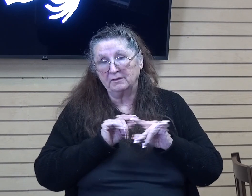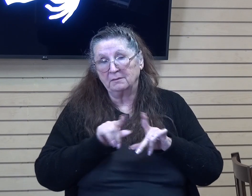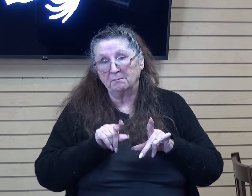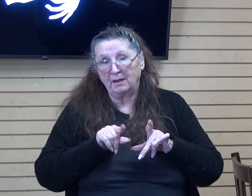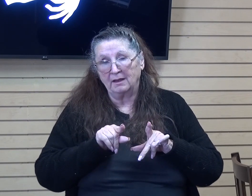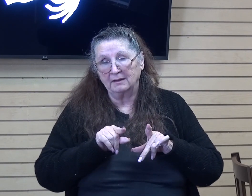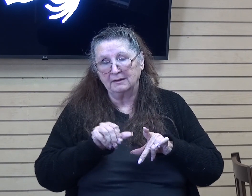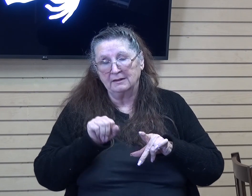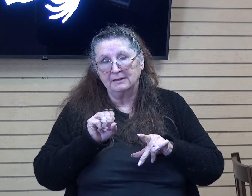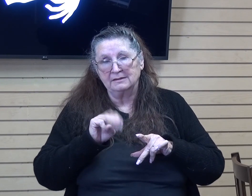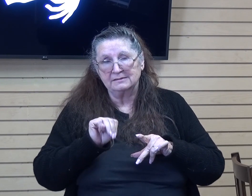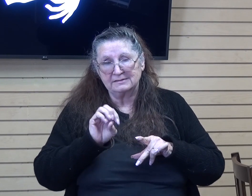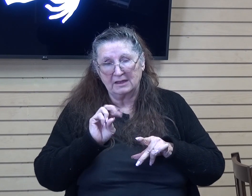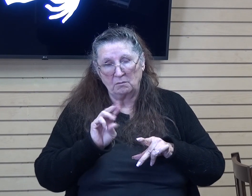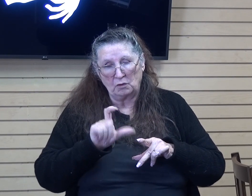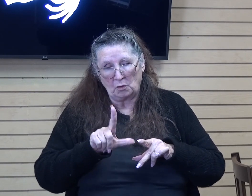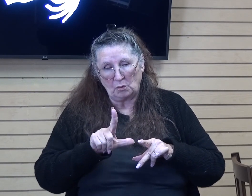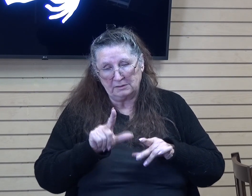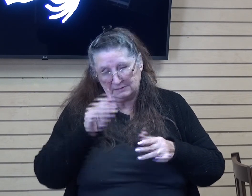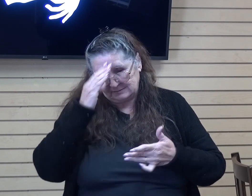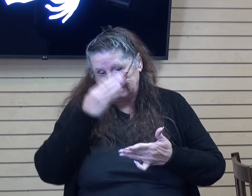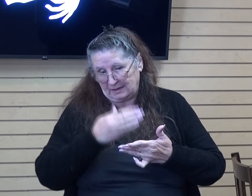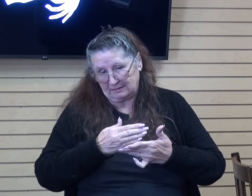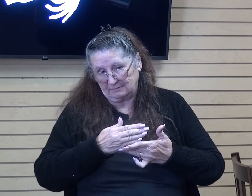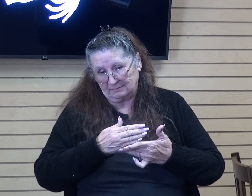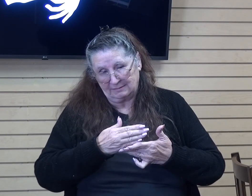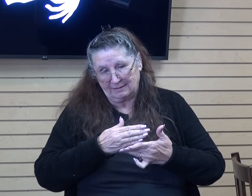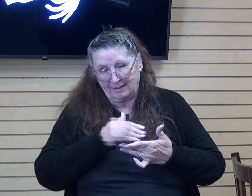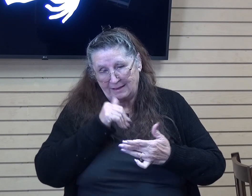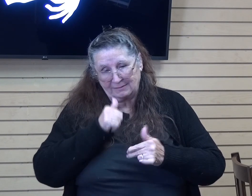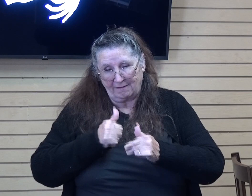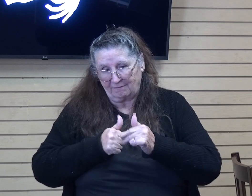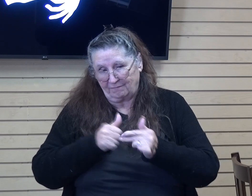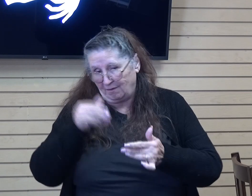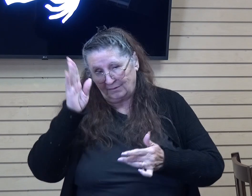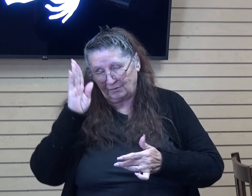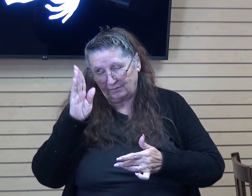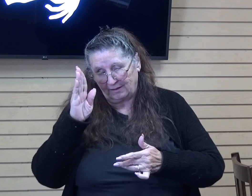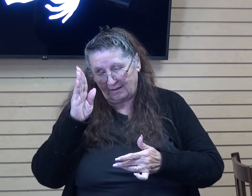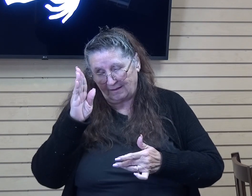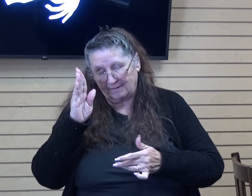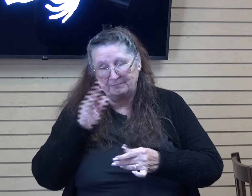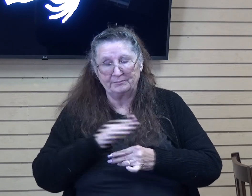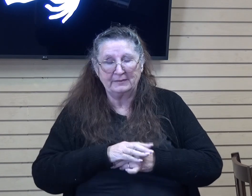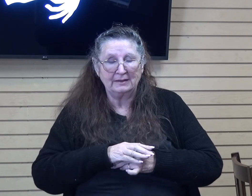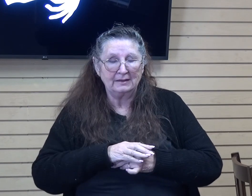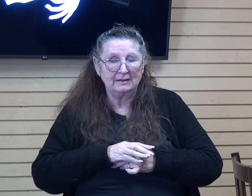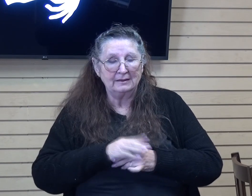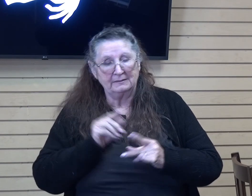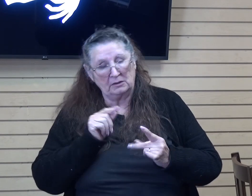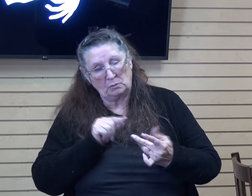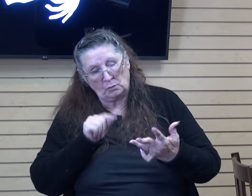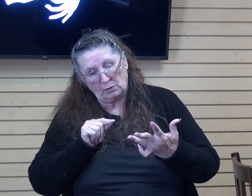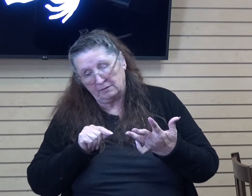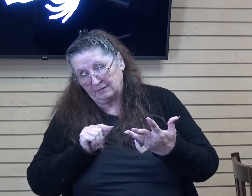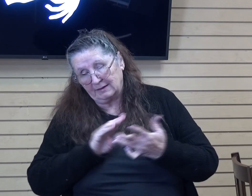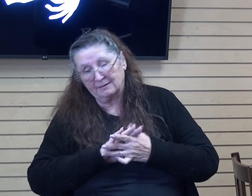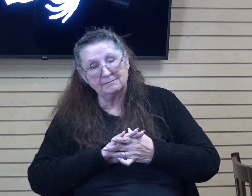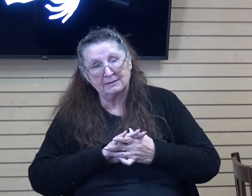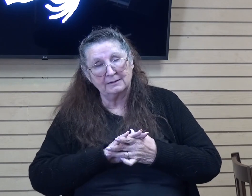Samuel's sons weren't walking the same as him, so they were kind of pointing out those like flaws